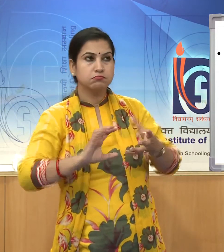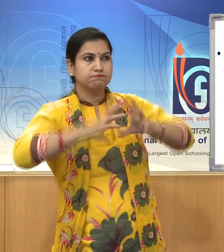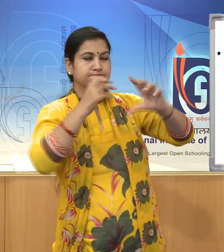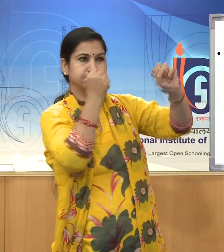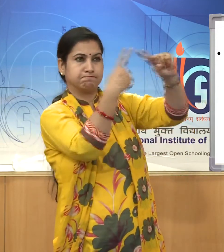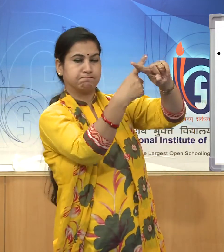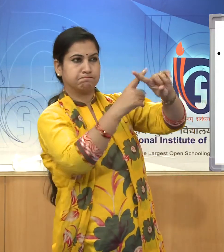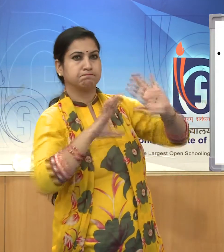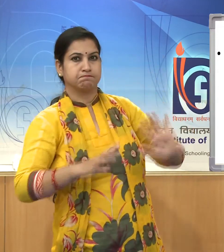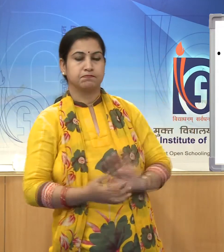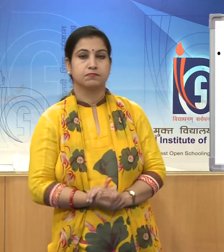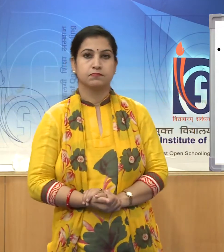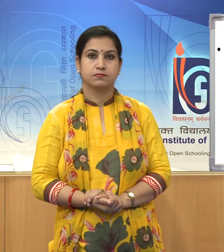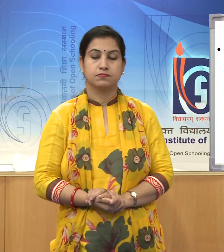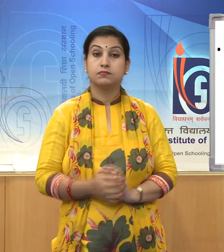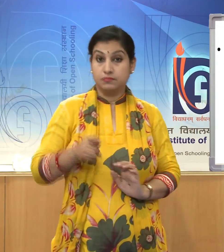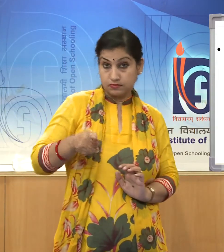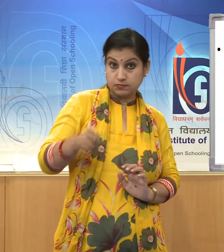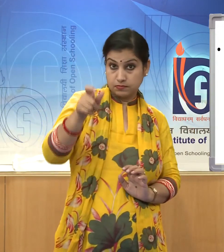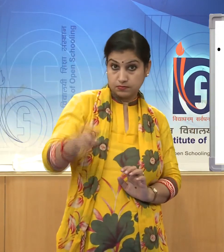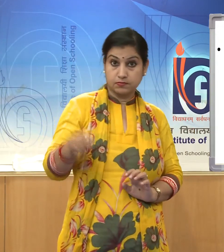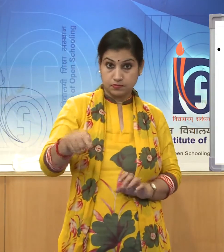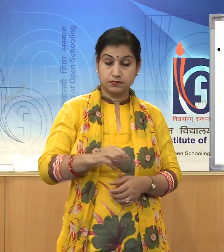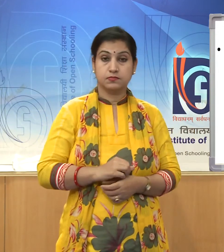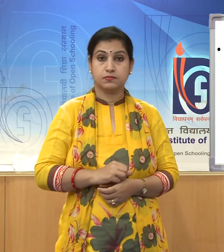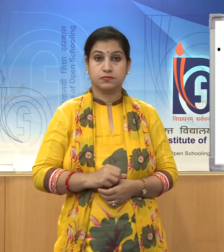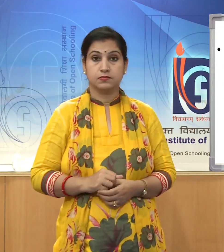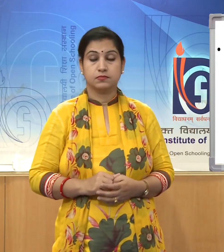effect. For Kandinsky, line,